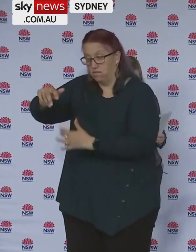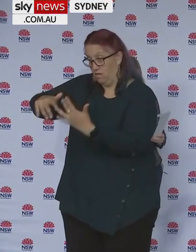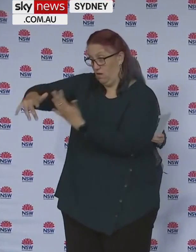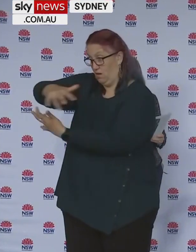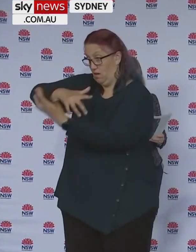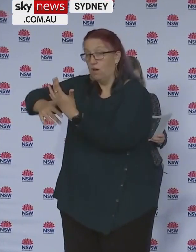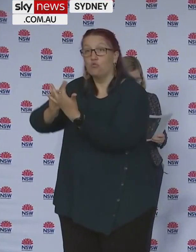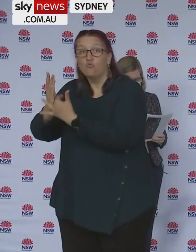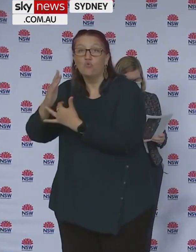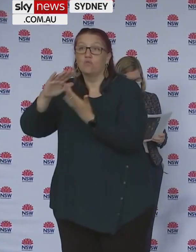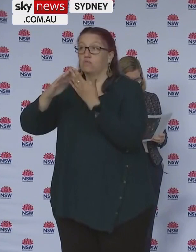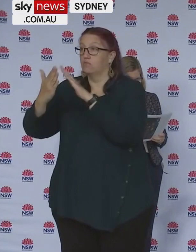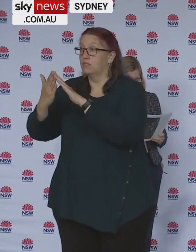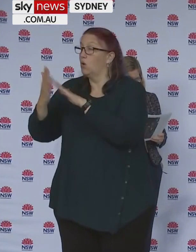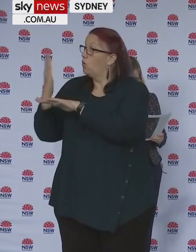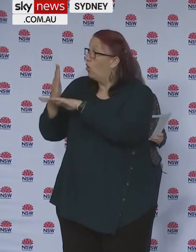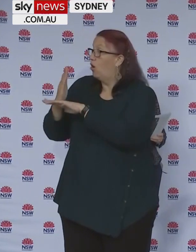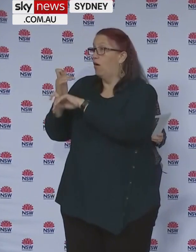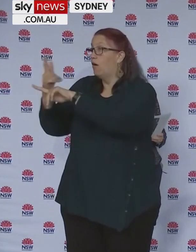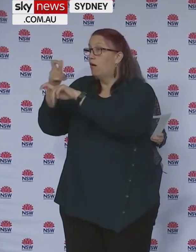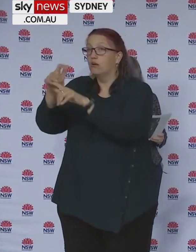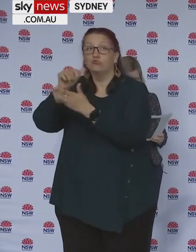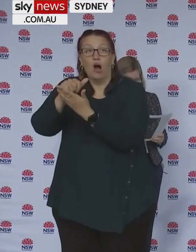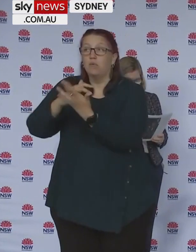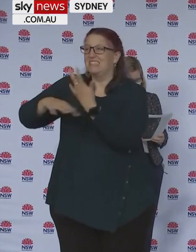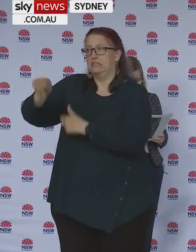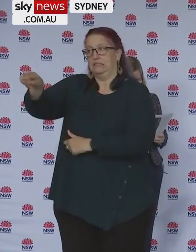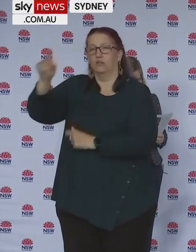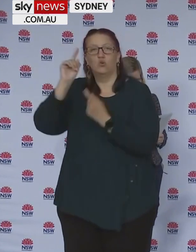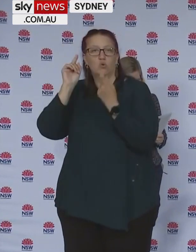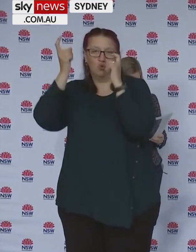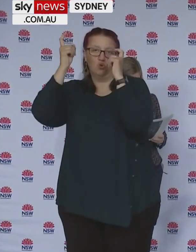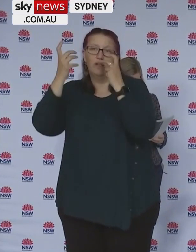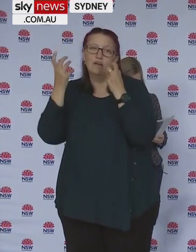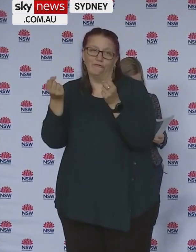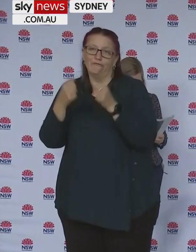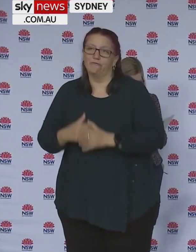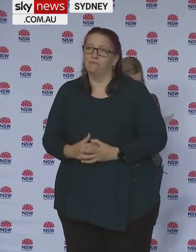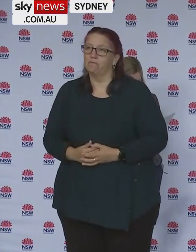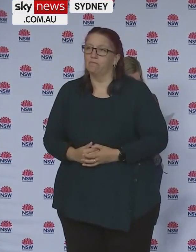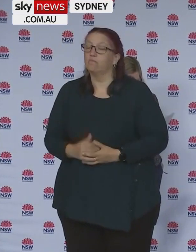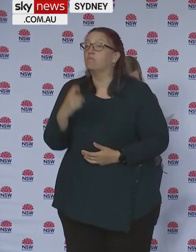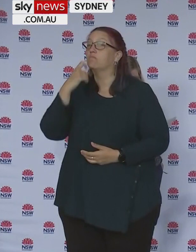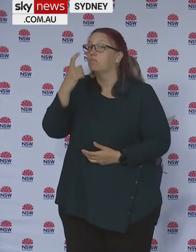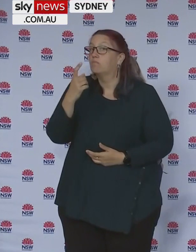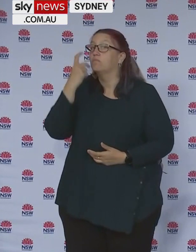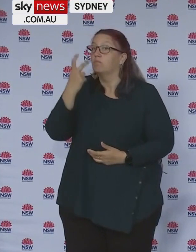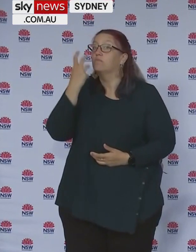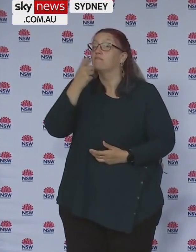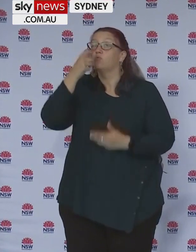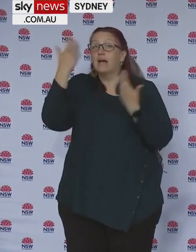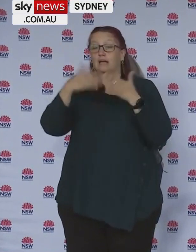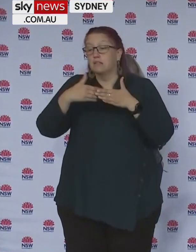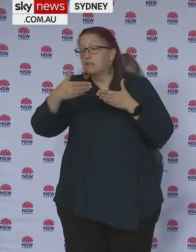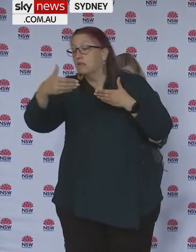whilst infectious is a cause of concern, and that's what we'll be looking at in the next few days and beyond as a measure of our success.